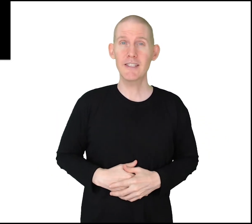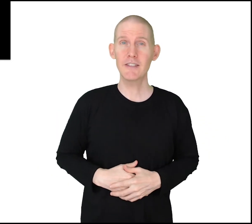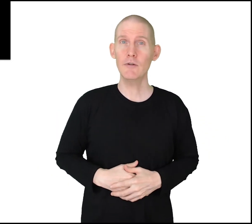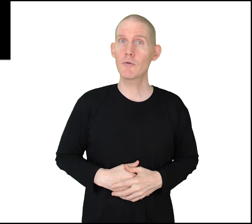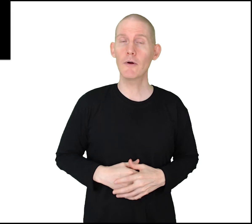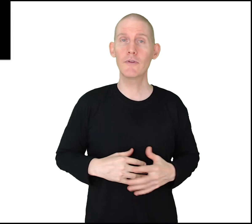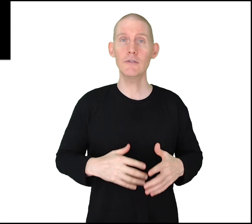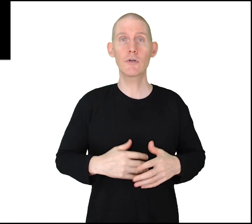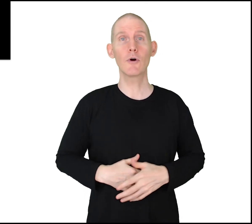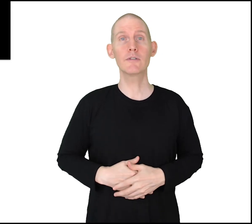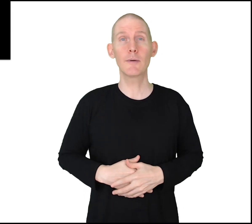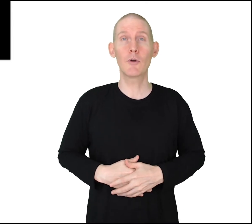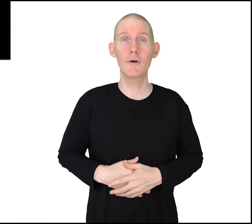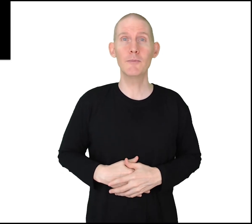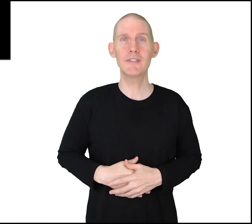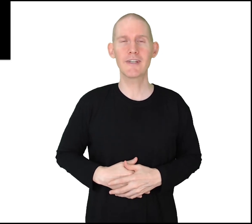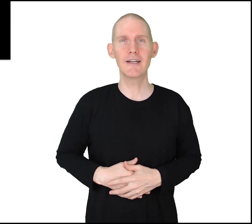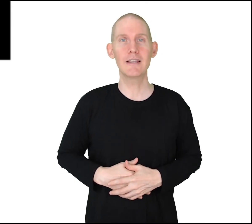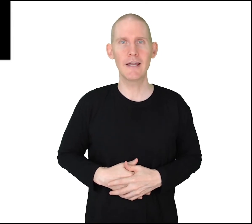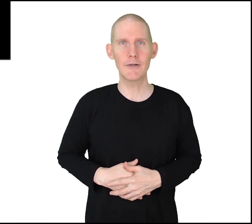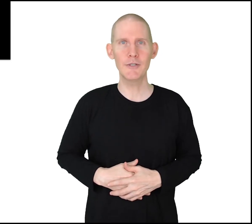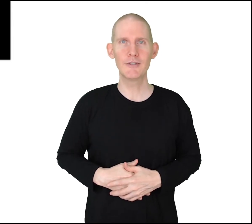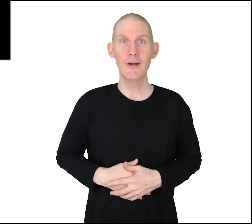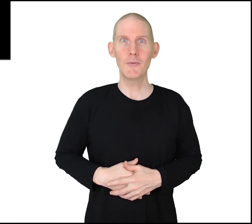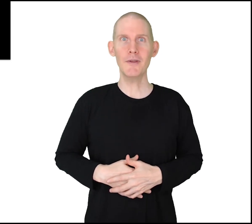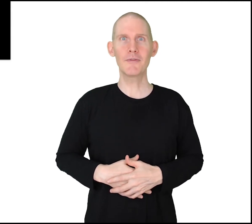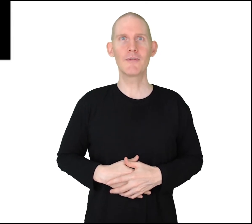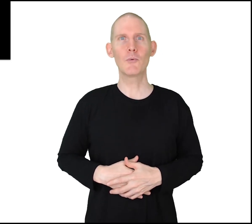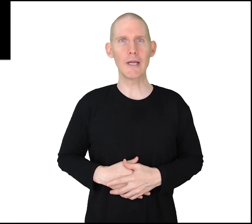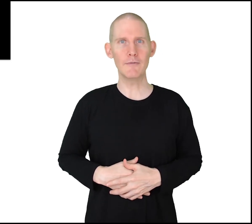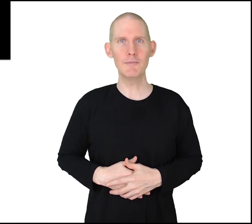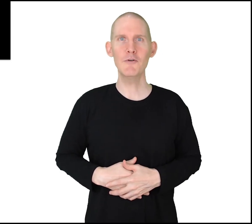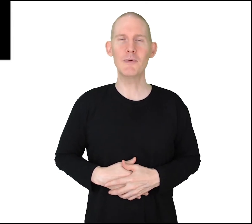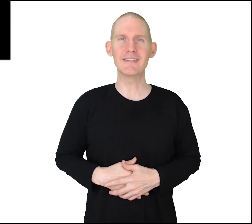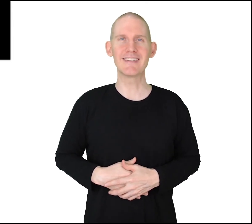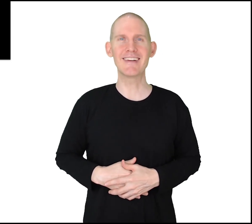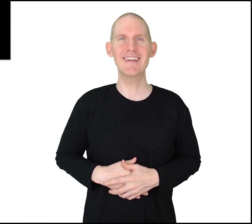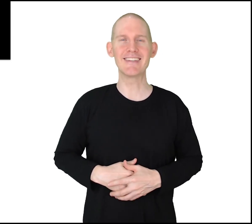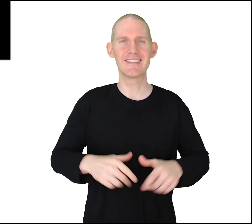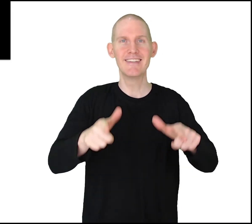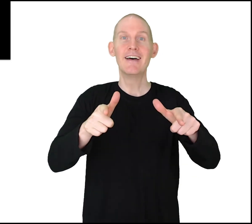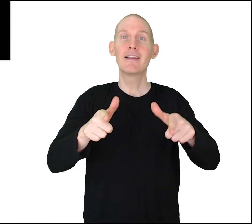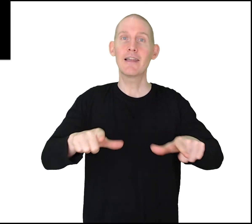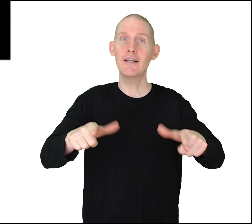consistent throughout this course, I'm going to be signing language with the wavy movements, like this. Language.